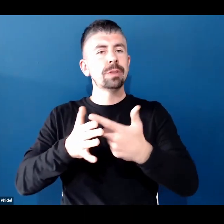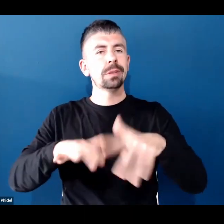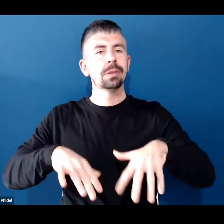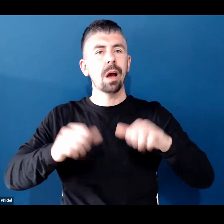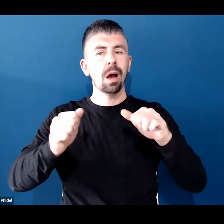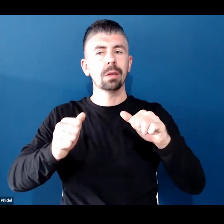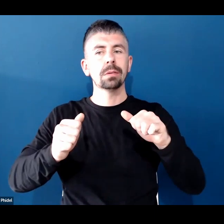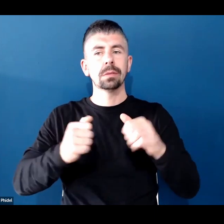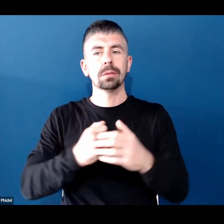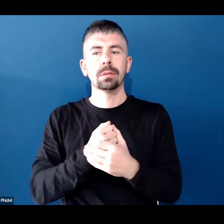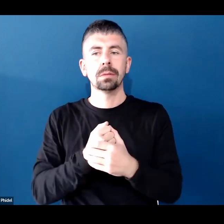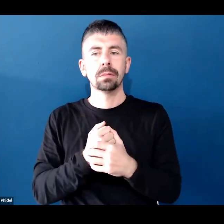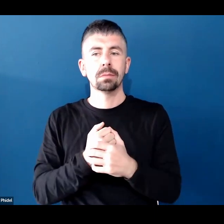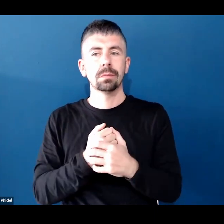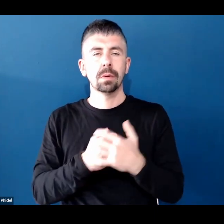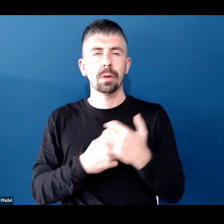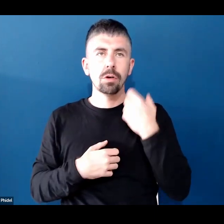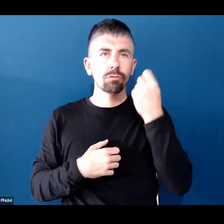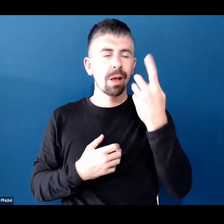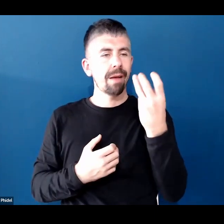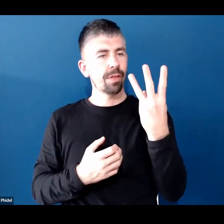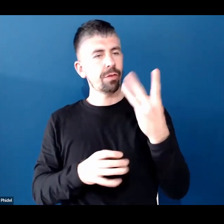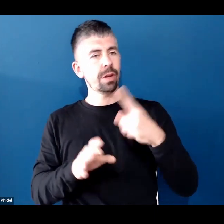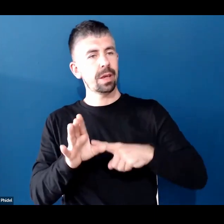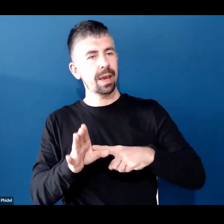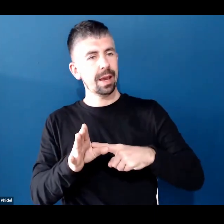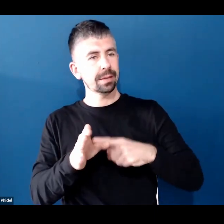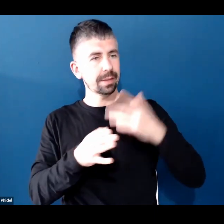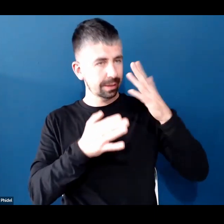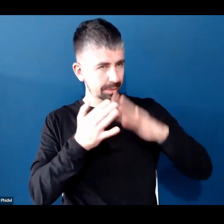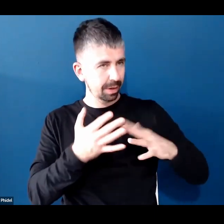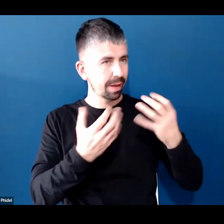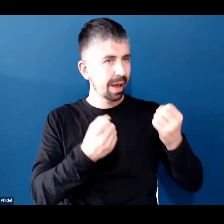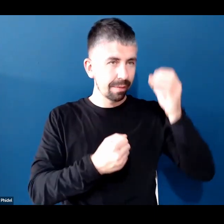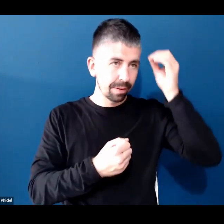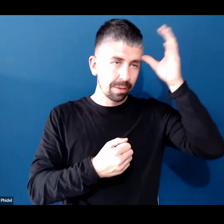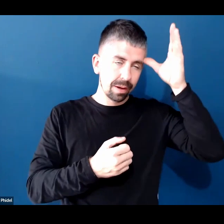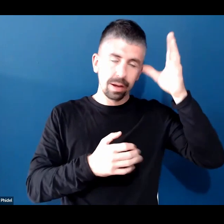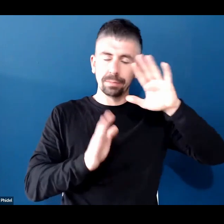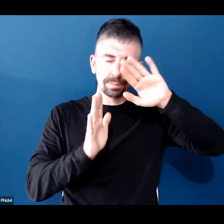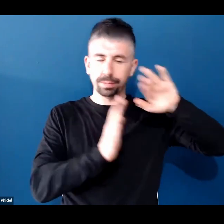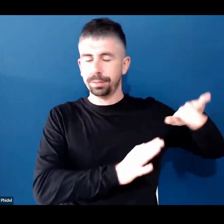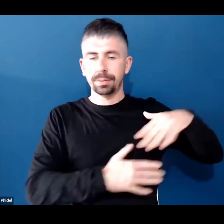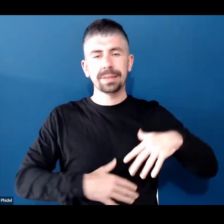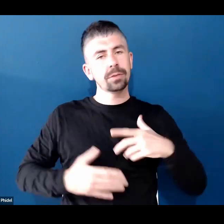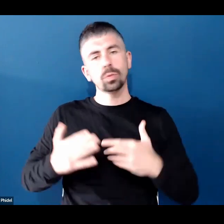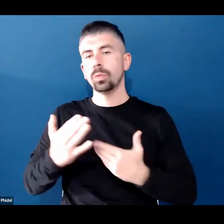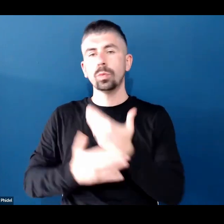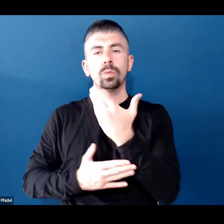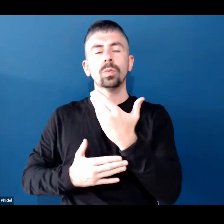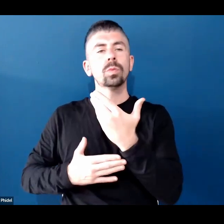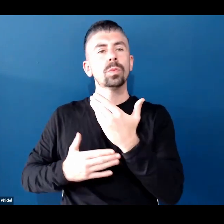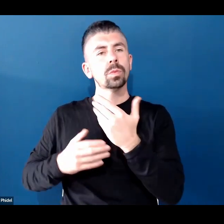now, okay, I've got 3 years of economics behind me. I need to restart again from these new foundation. And that's actually when I fell in love with economics, when I started